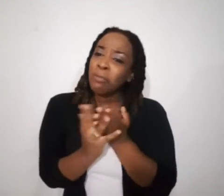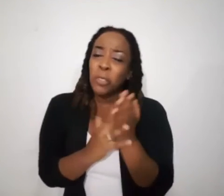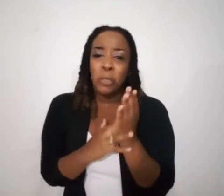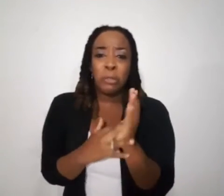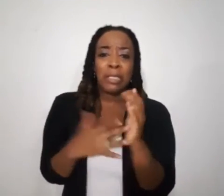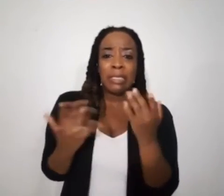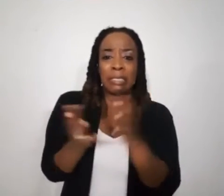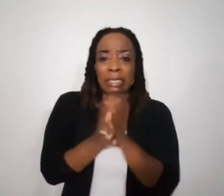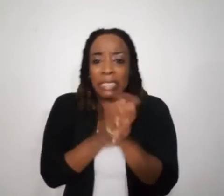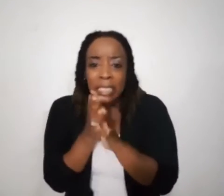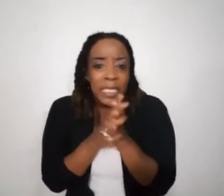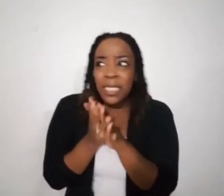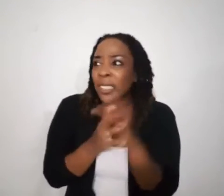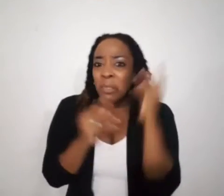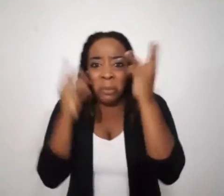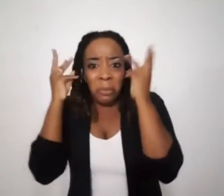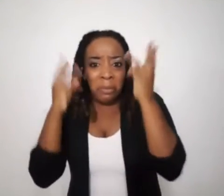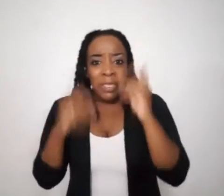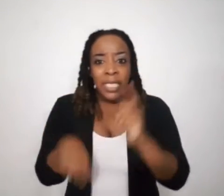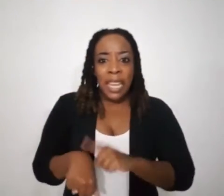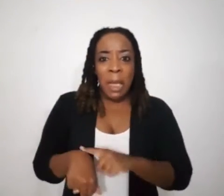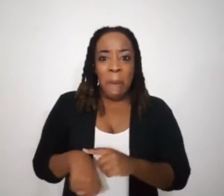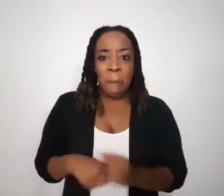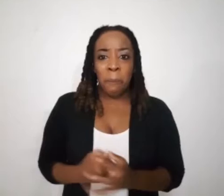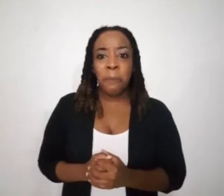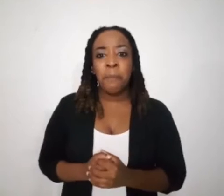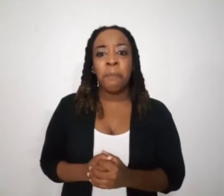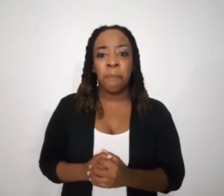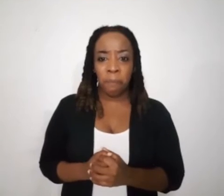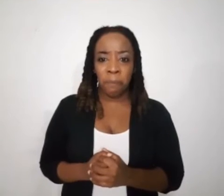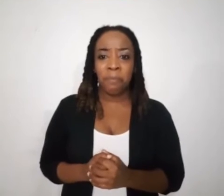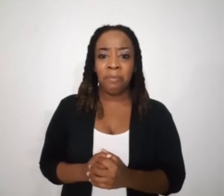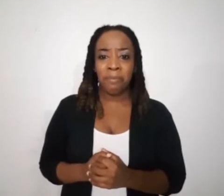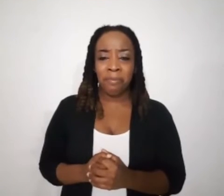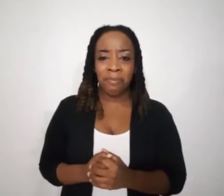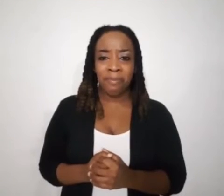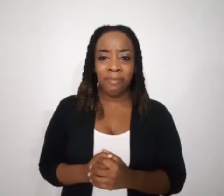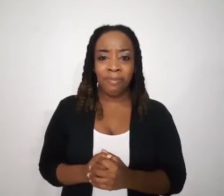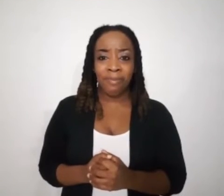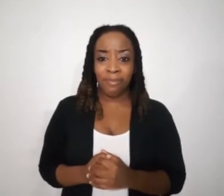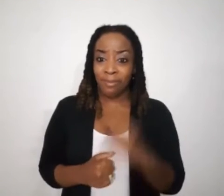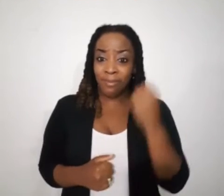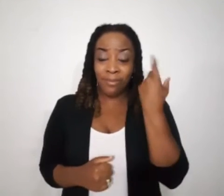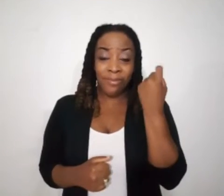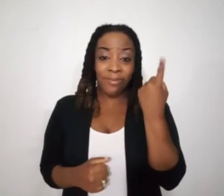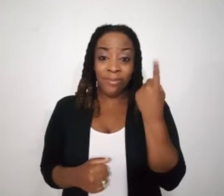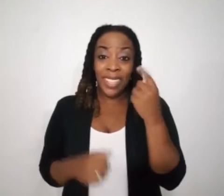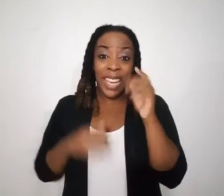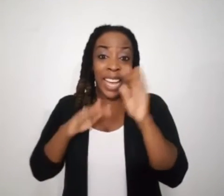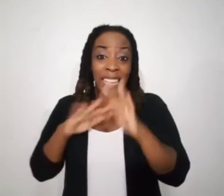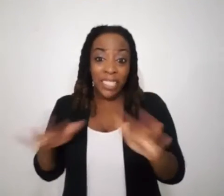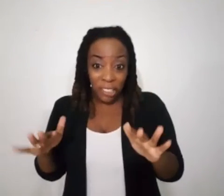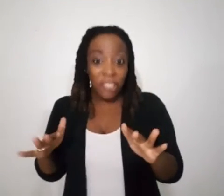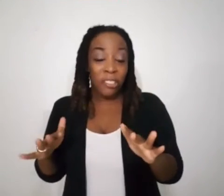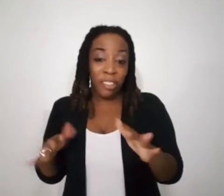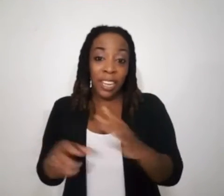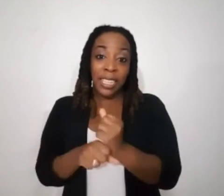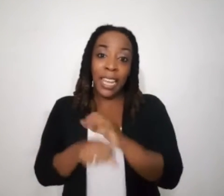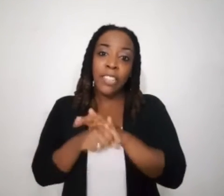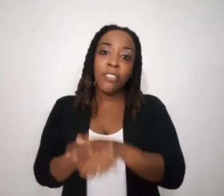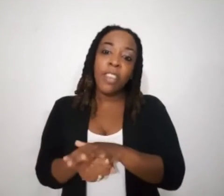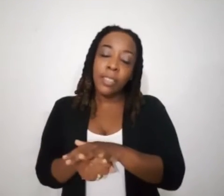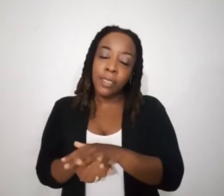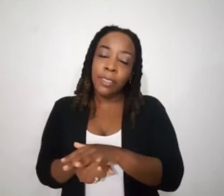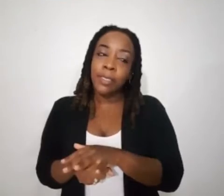time. So not only do children get stressed, but parents sometimes get stressed. So